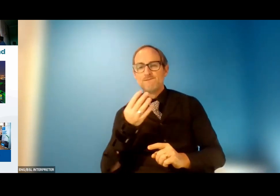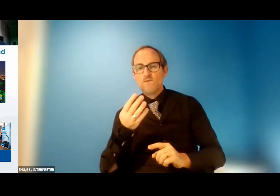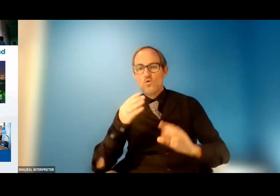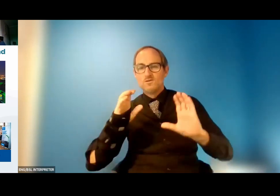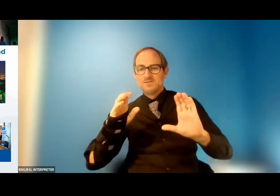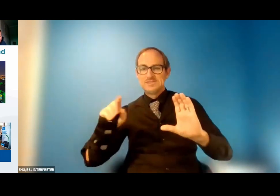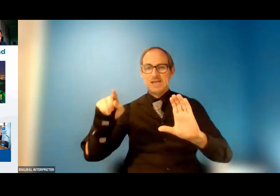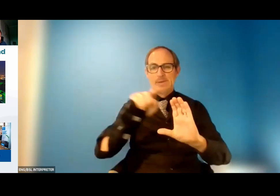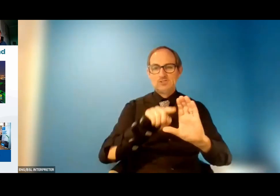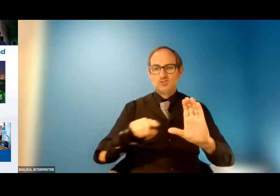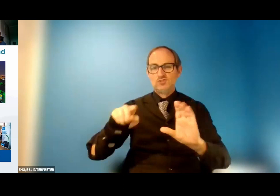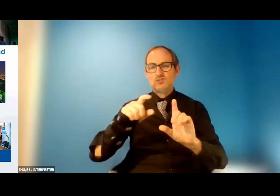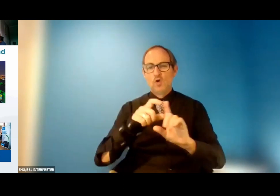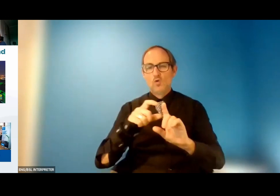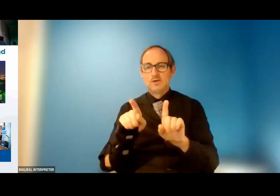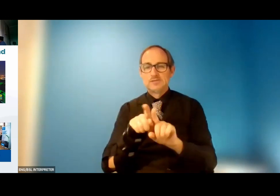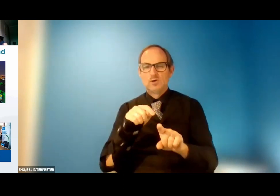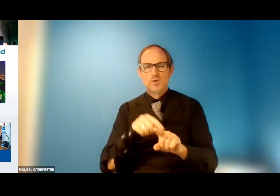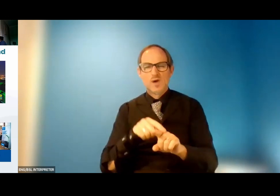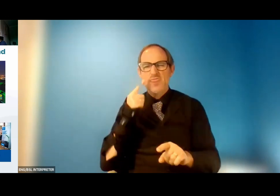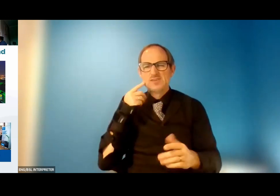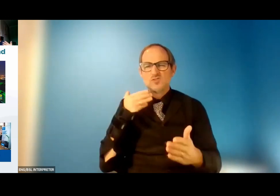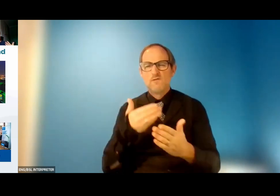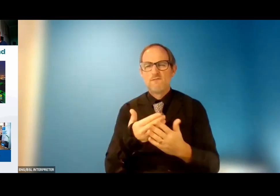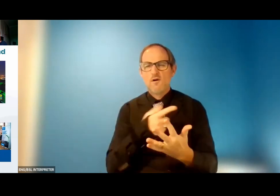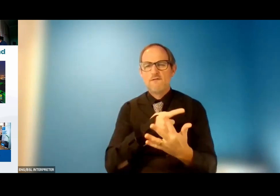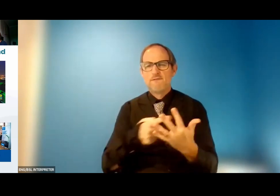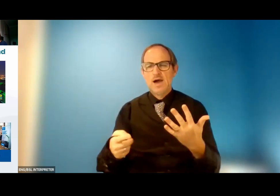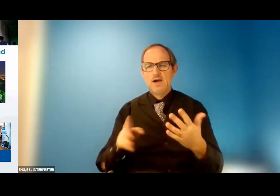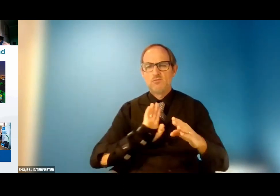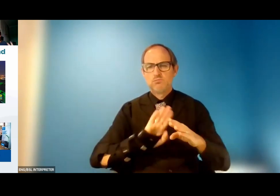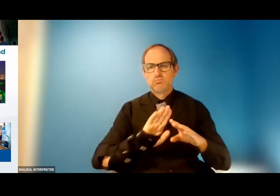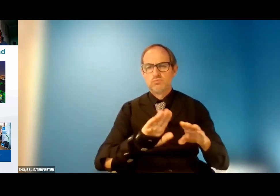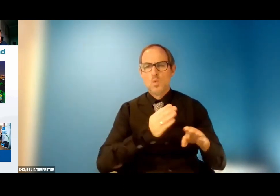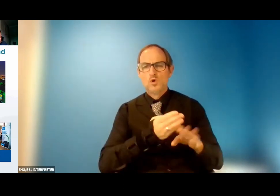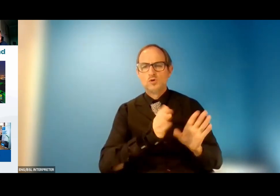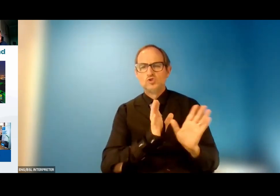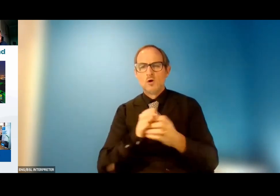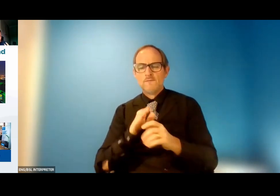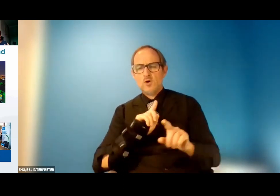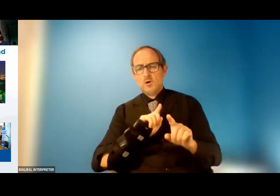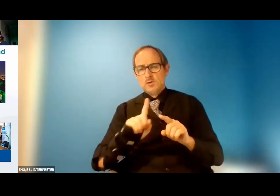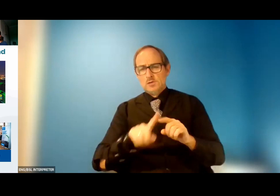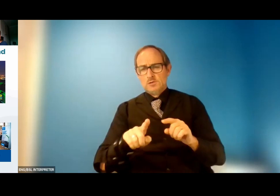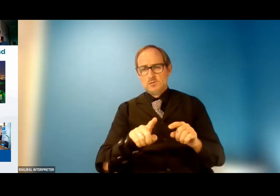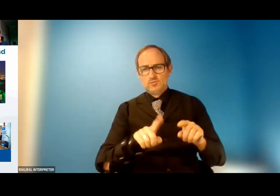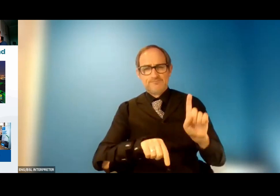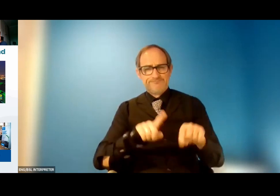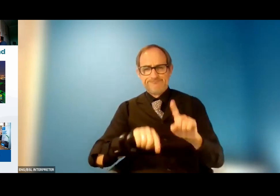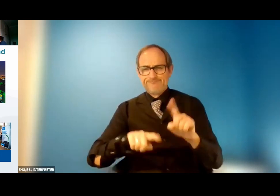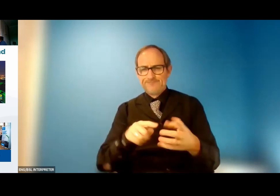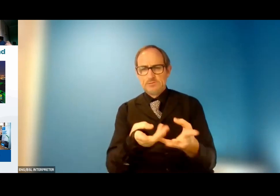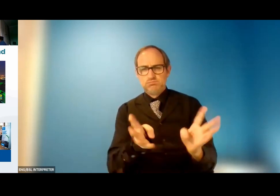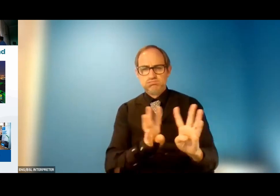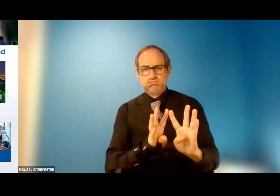we held 5 different workshops with different groups and sectors, trying to hear from really diverse